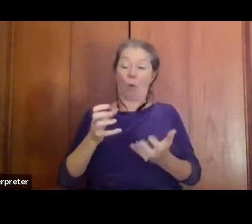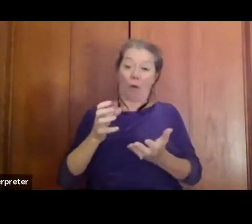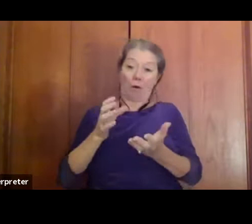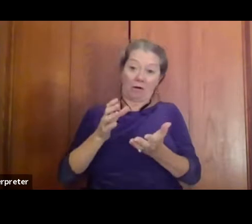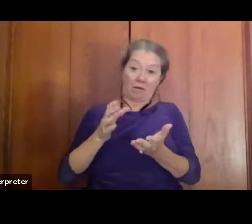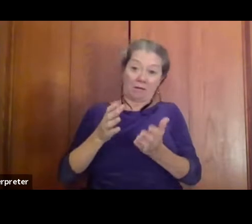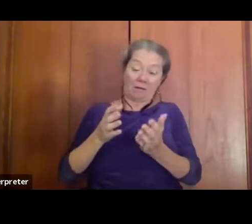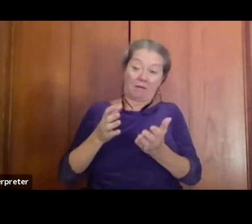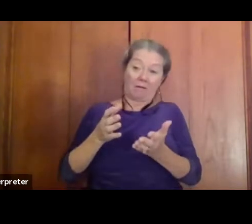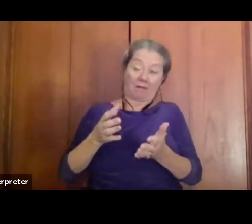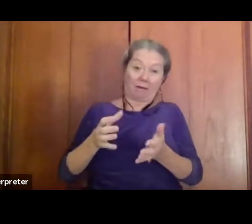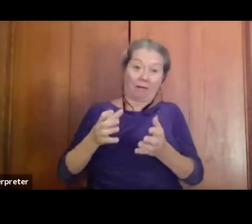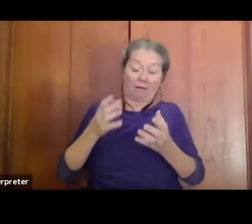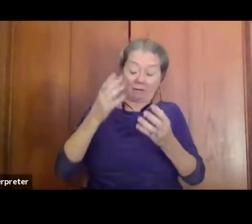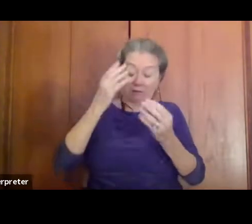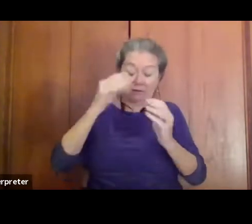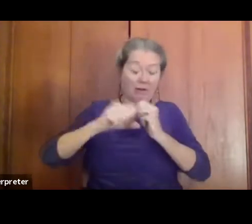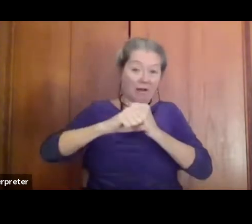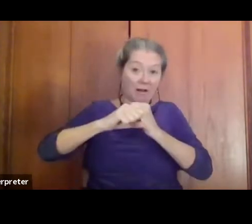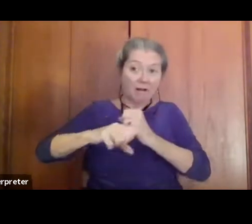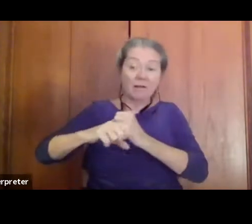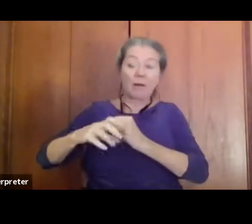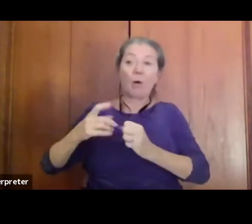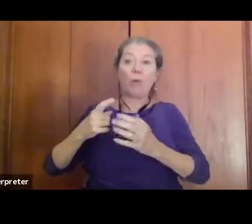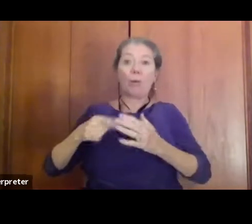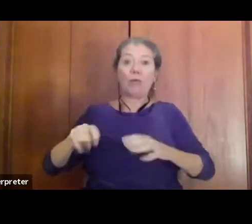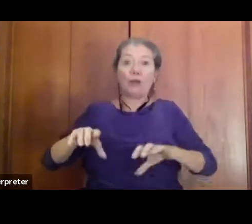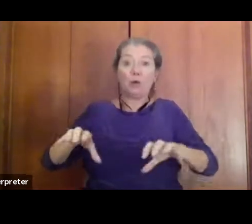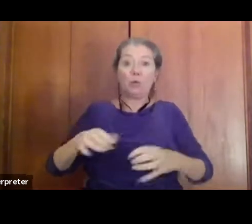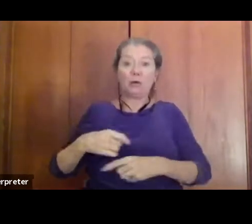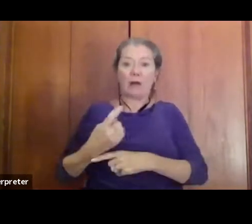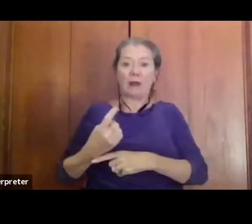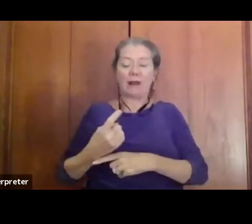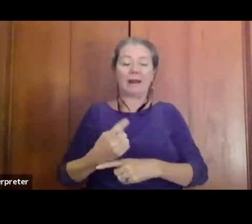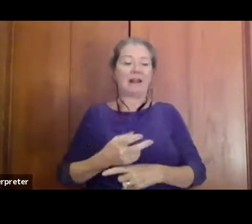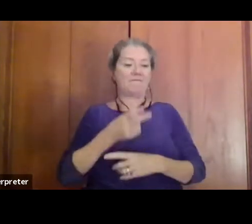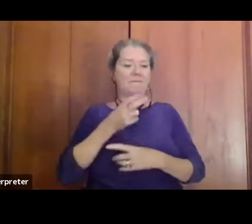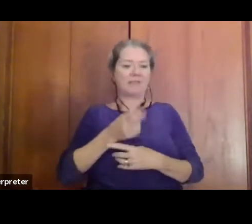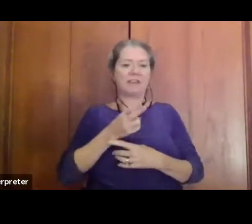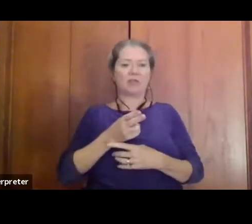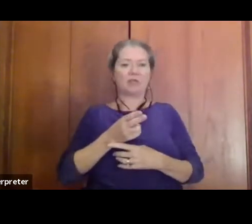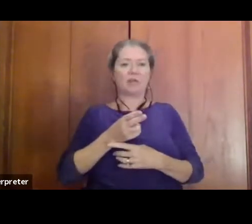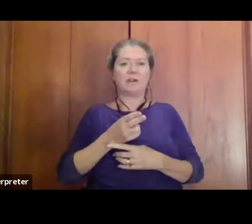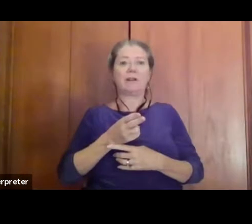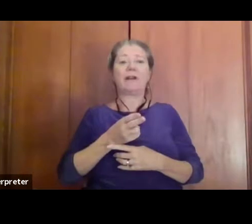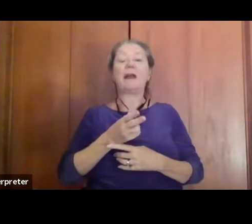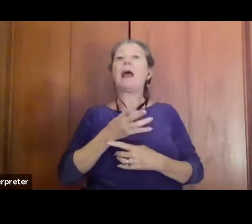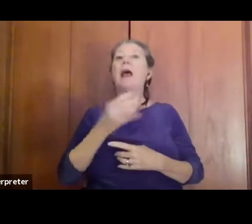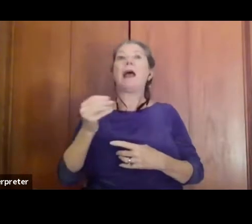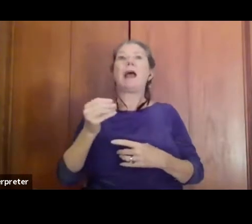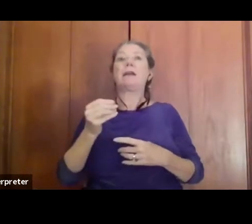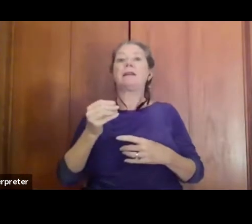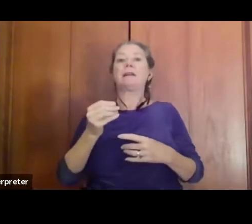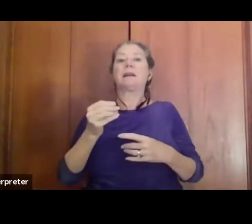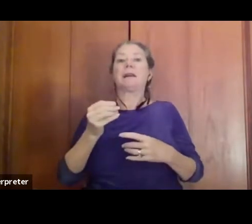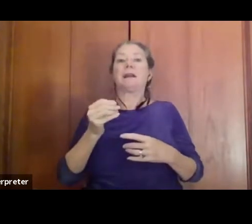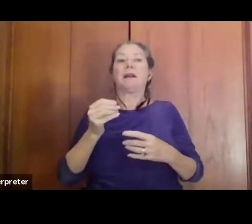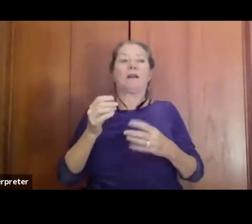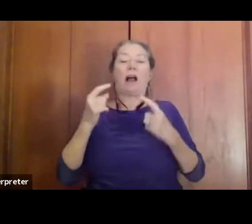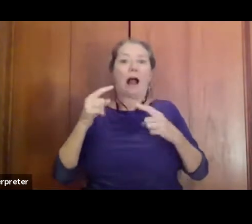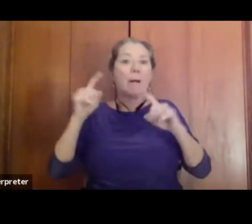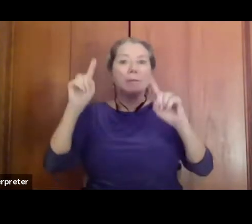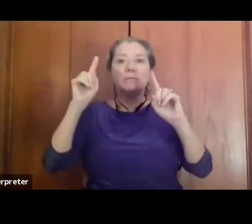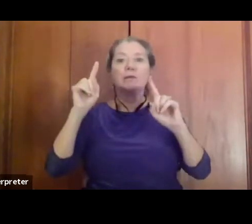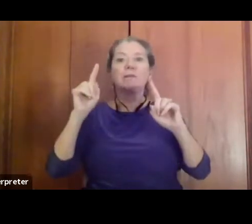now. The history is vast and filled with great accomplishments, but